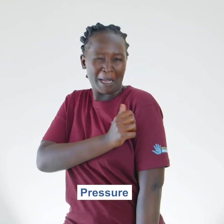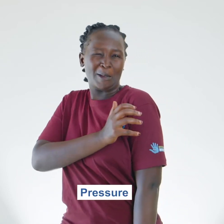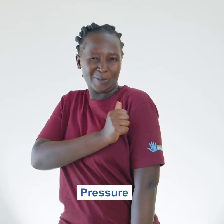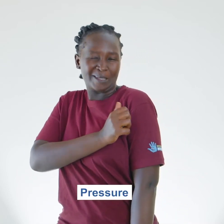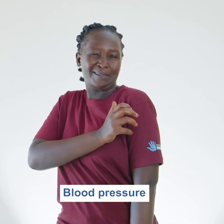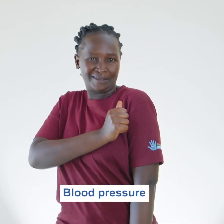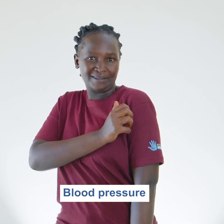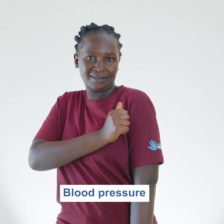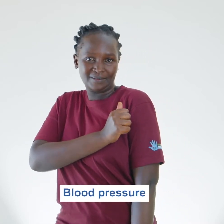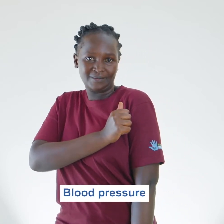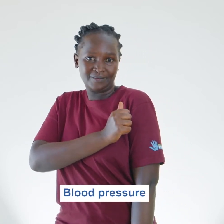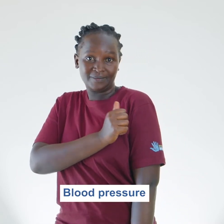Pressure, blood pressure.